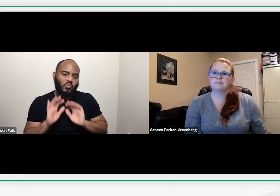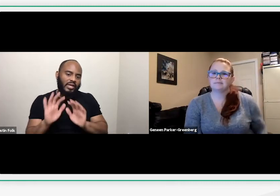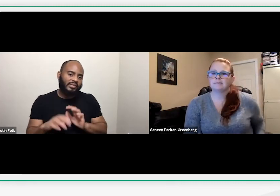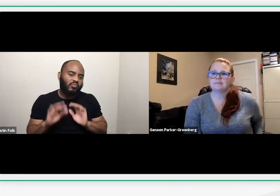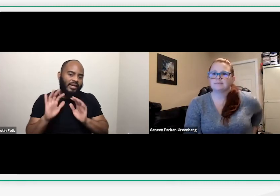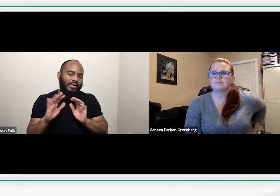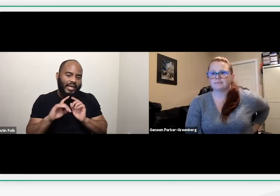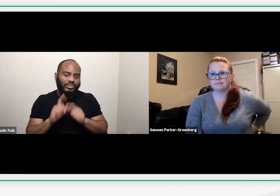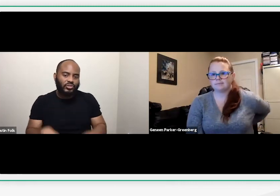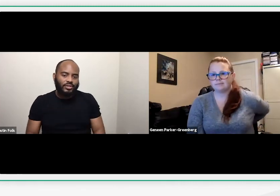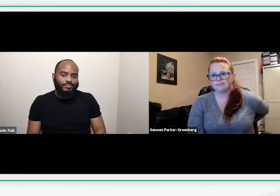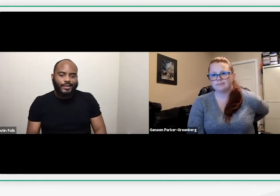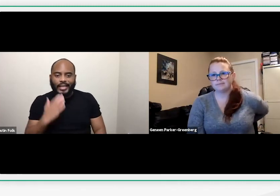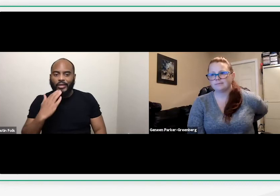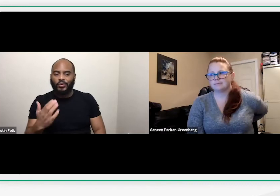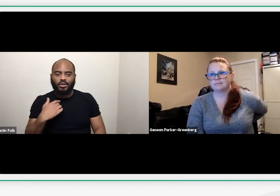most detrimental effect.